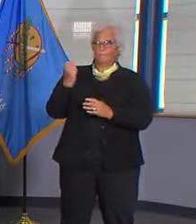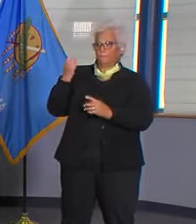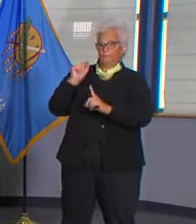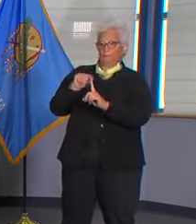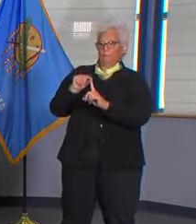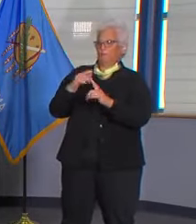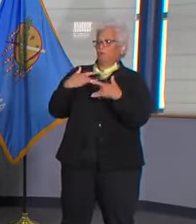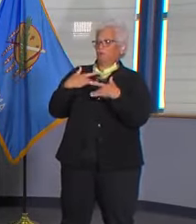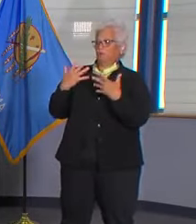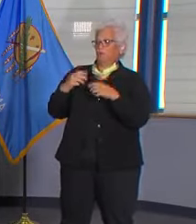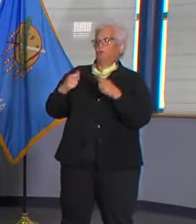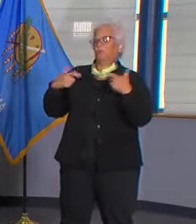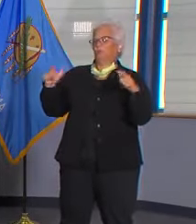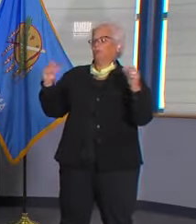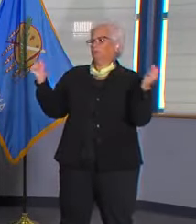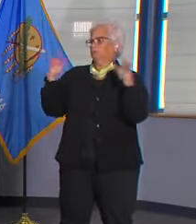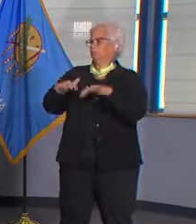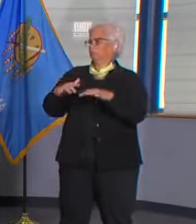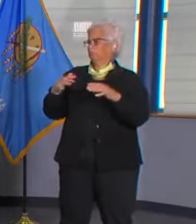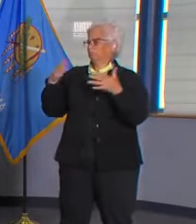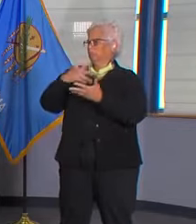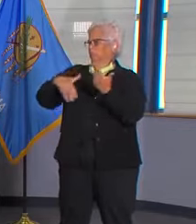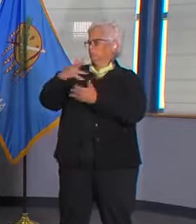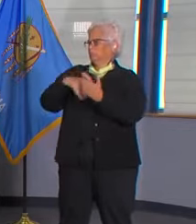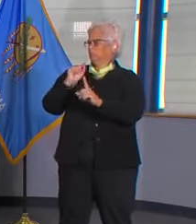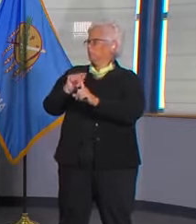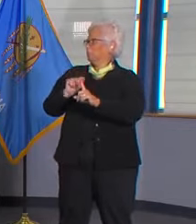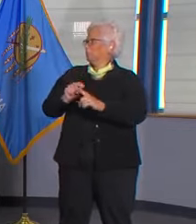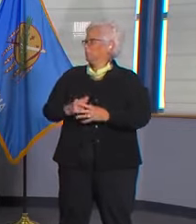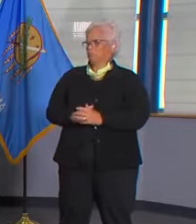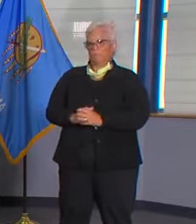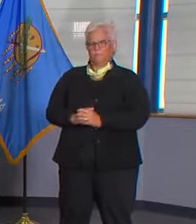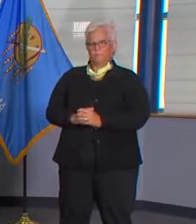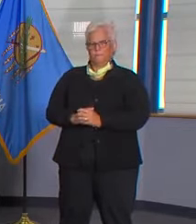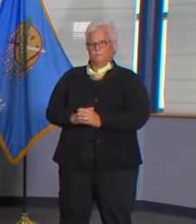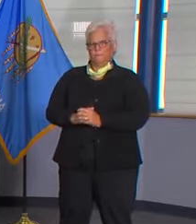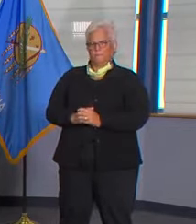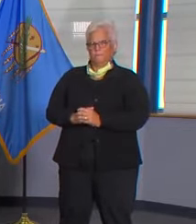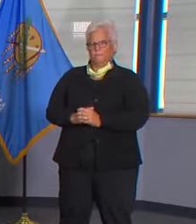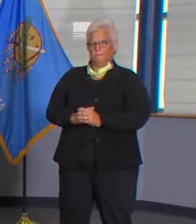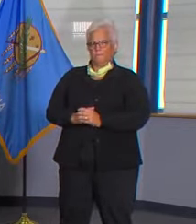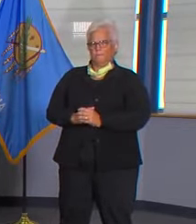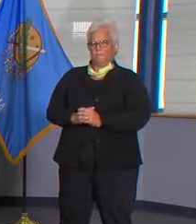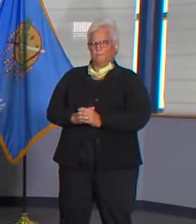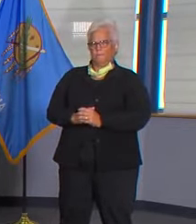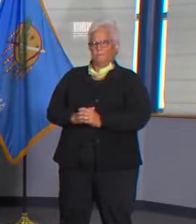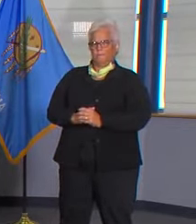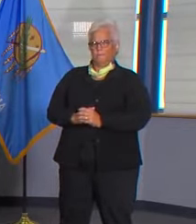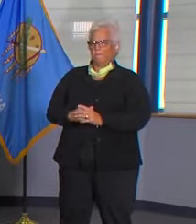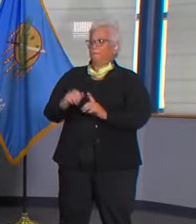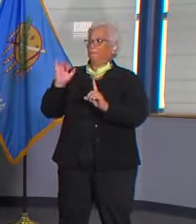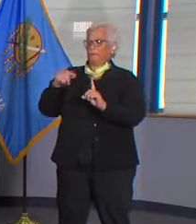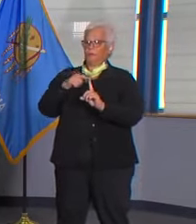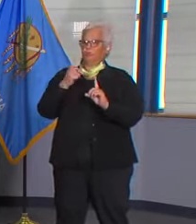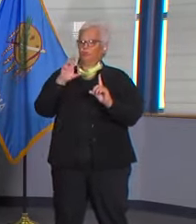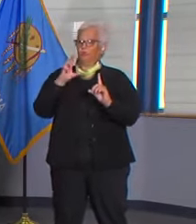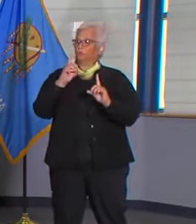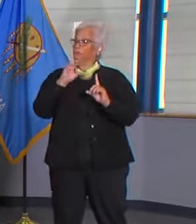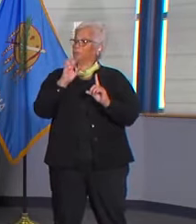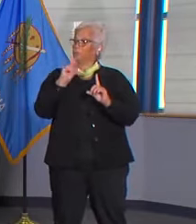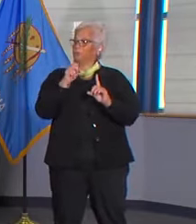be applicable in some cities where they're in the red zone, but it doesn't apply to the data that we see on the ground